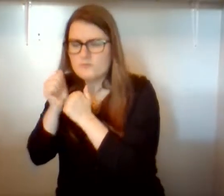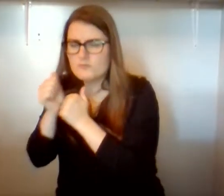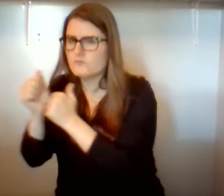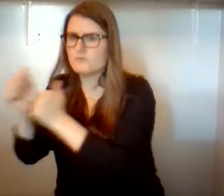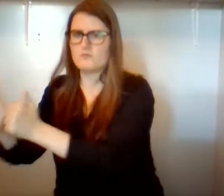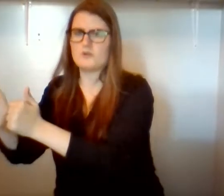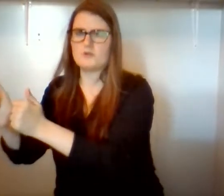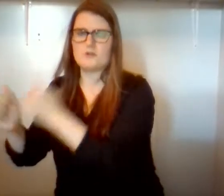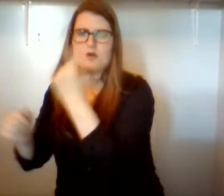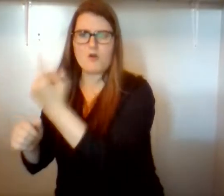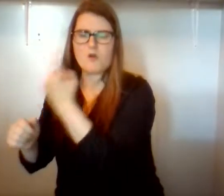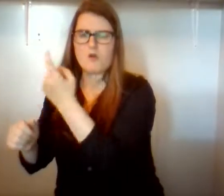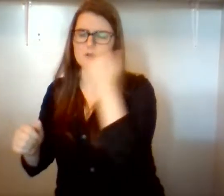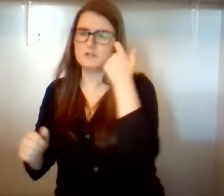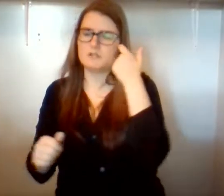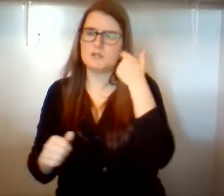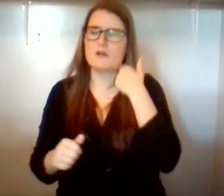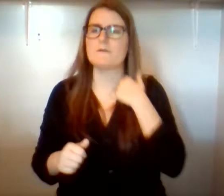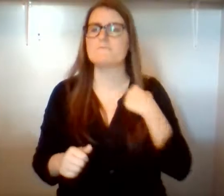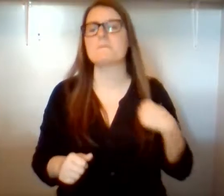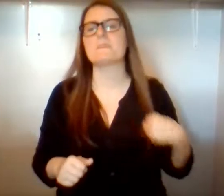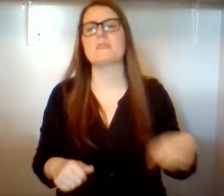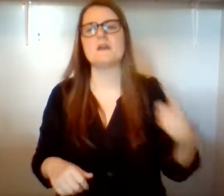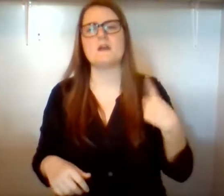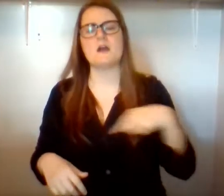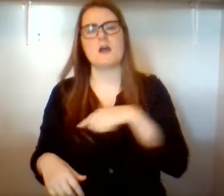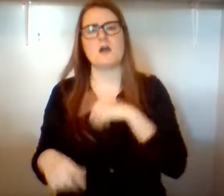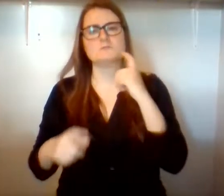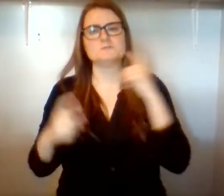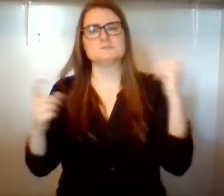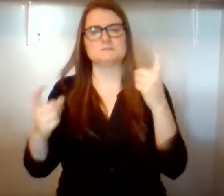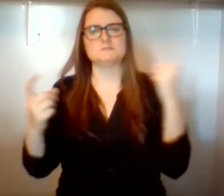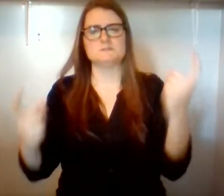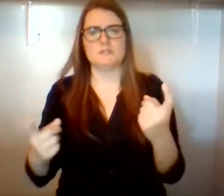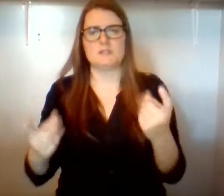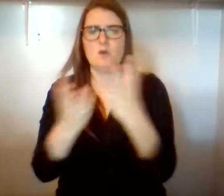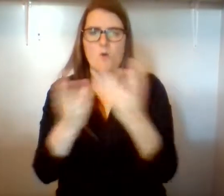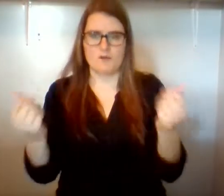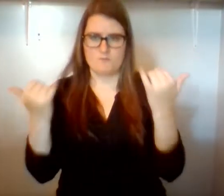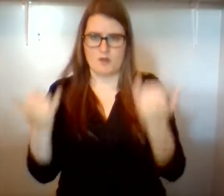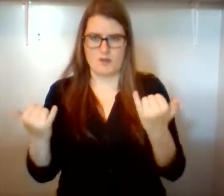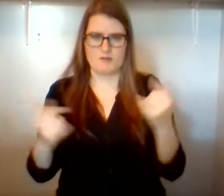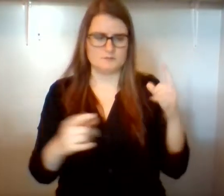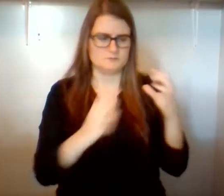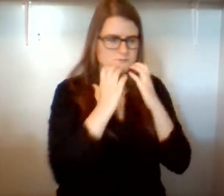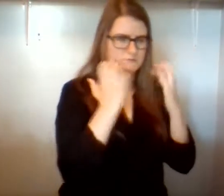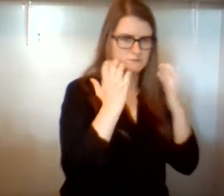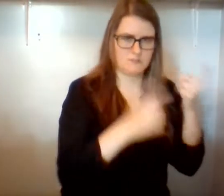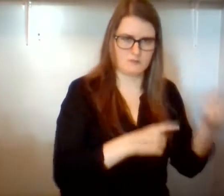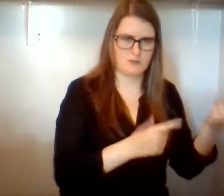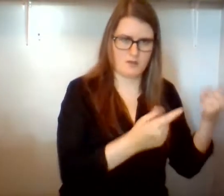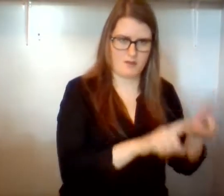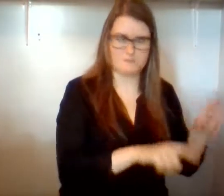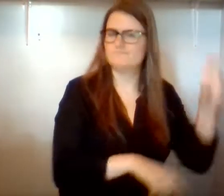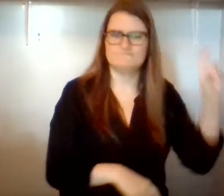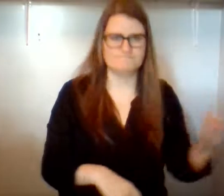Jesus promises, I'll be with you always. You say to your kid, every night, he's standing by your bed. He's with you when you get up in the morning. He's with you